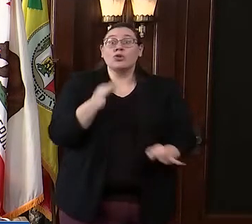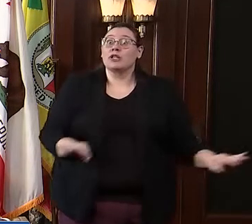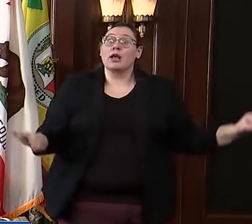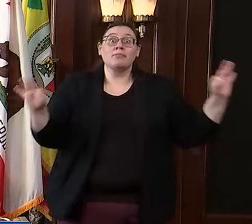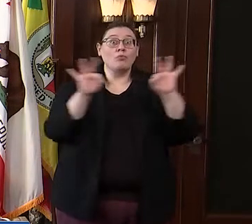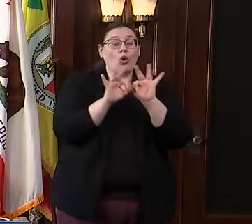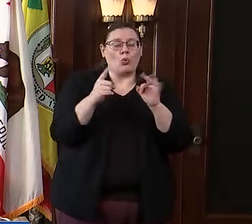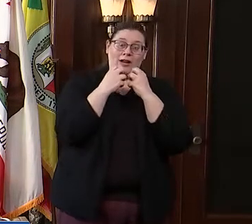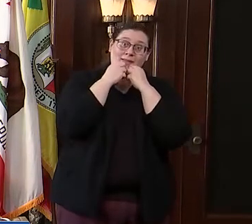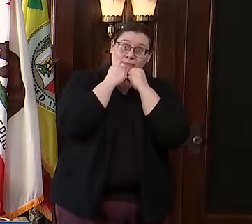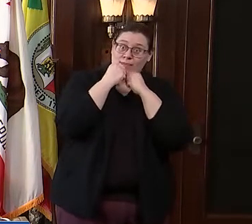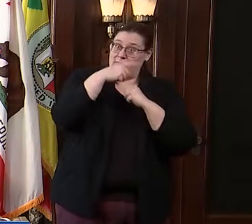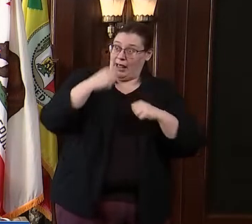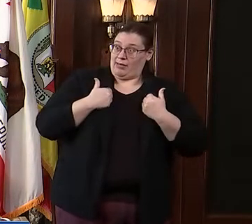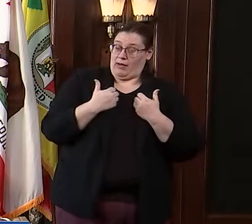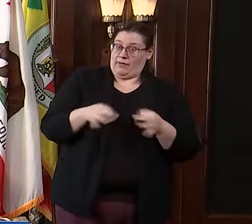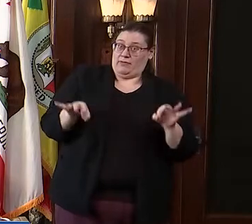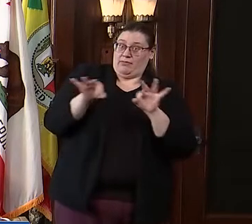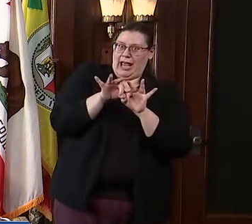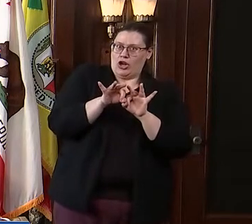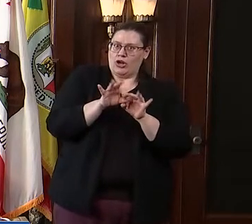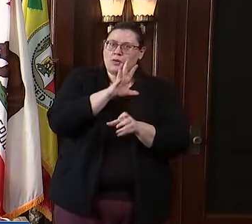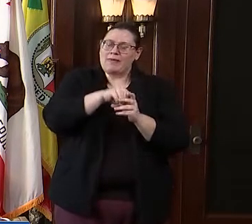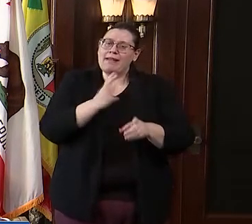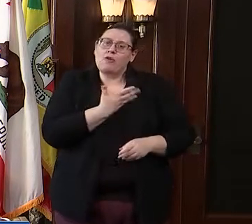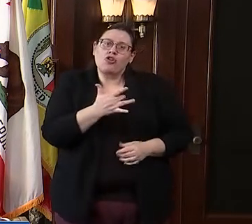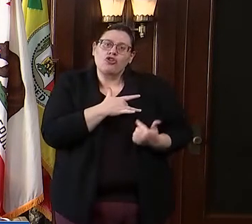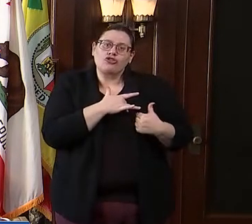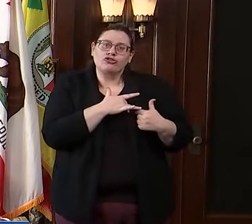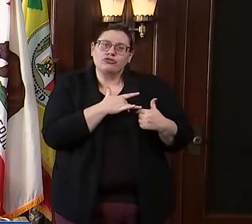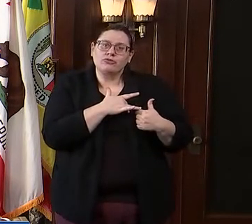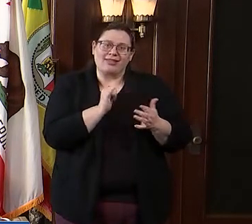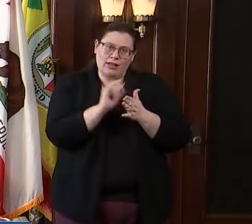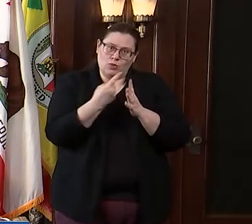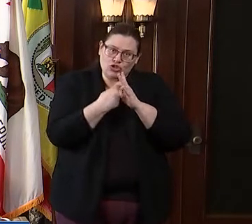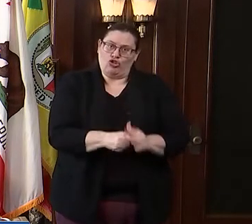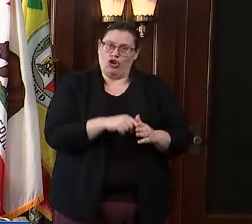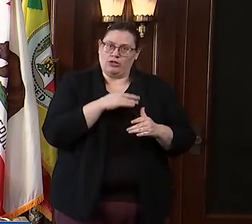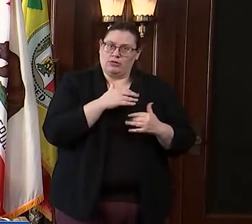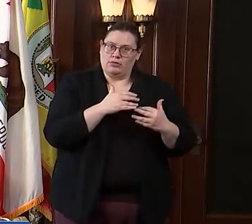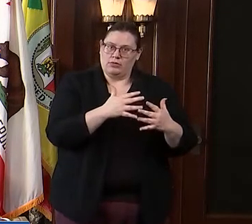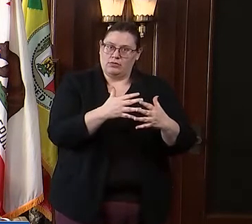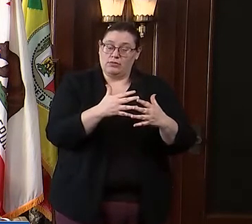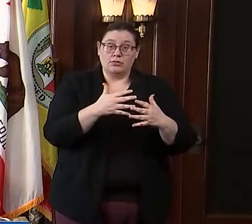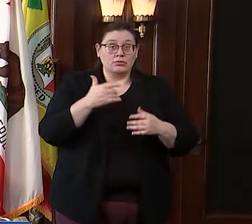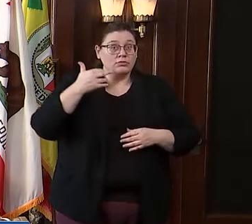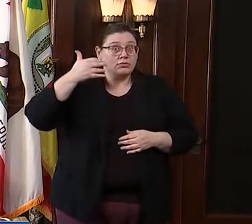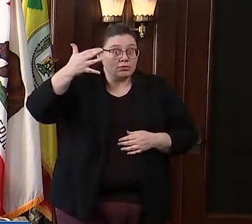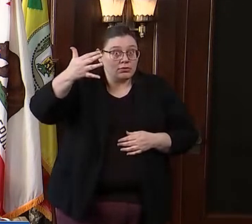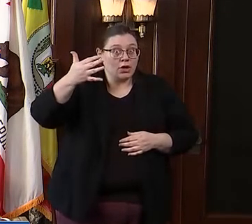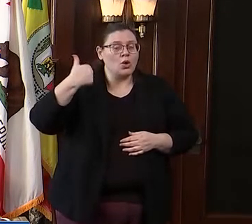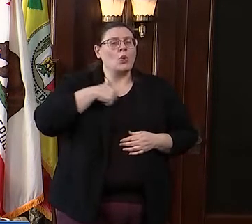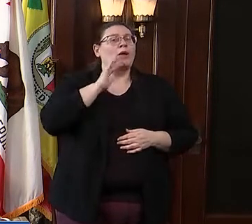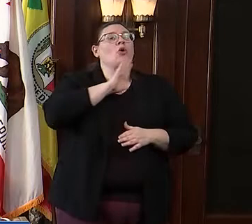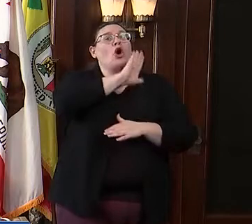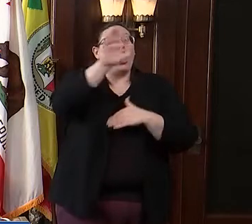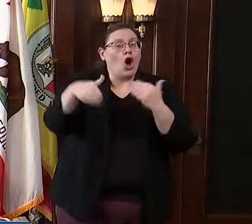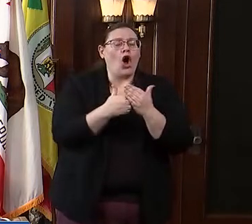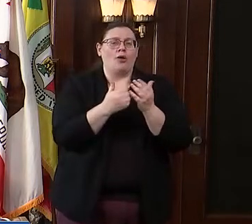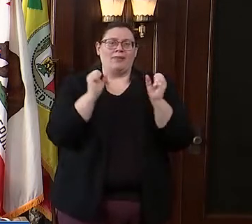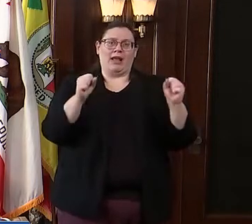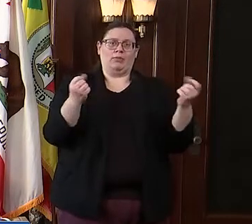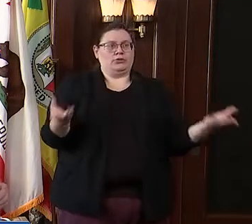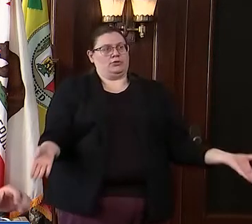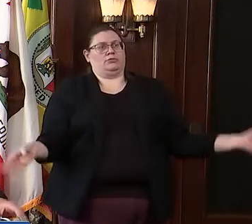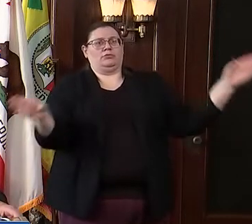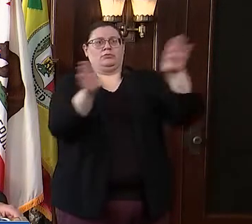hearts, where all of this starts, and where one day all of this should end. We